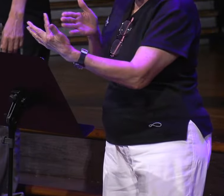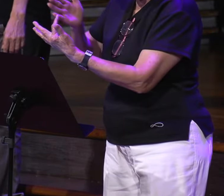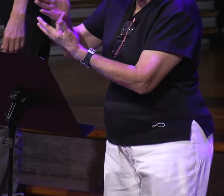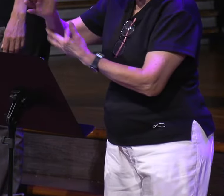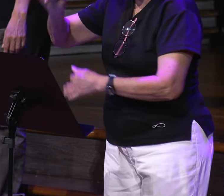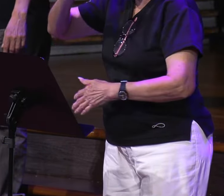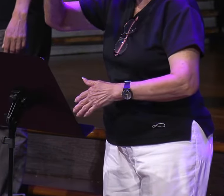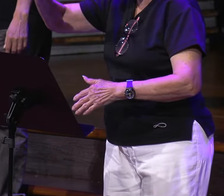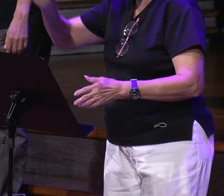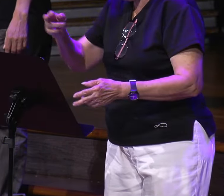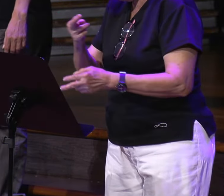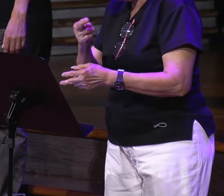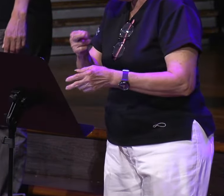through your interpreters.